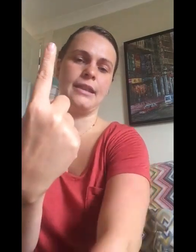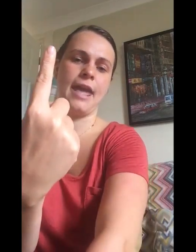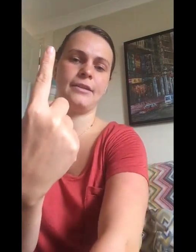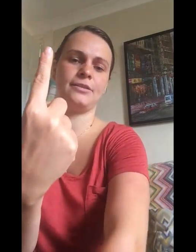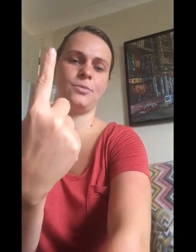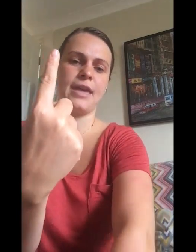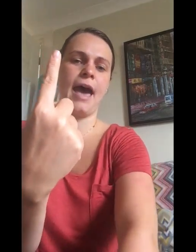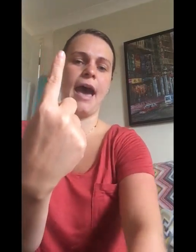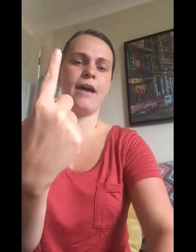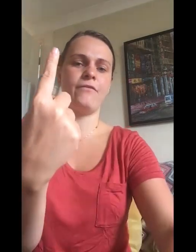Next we have